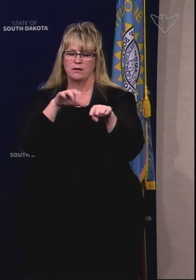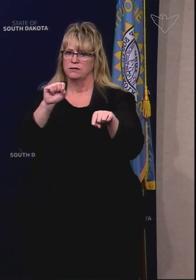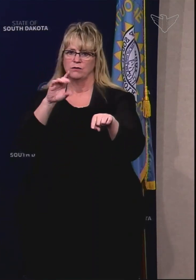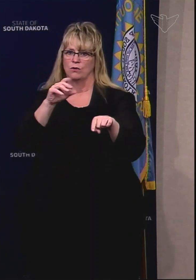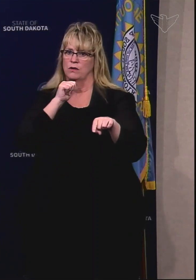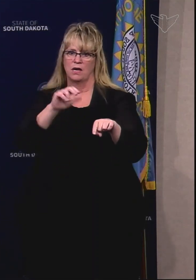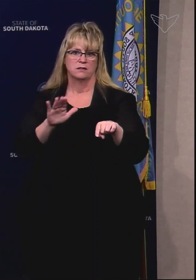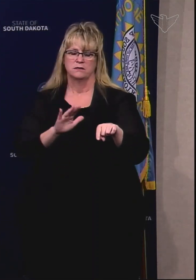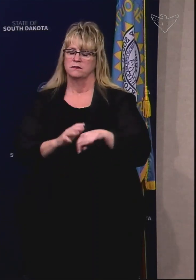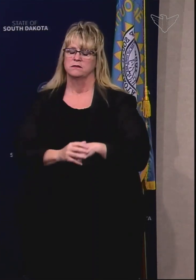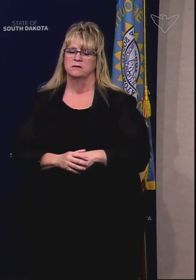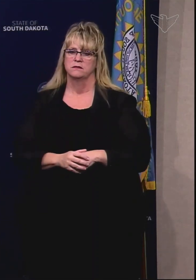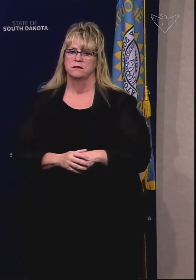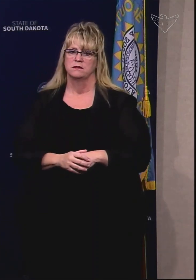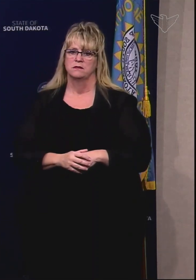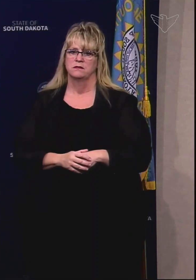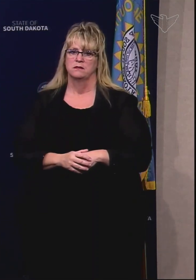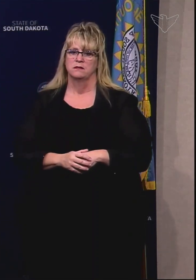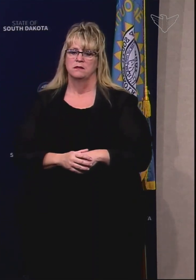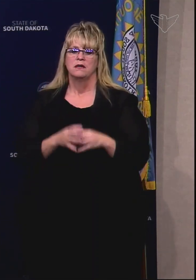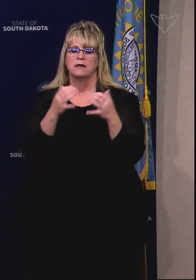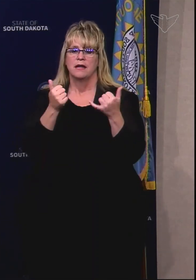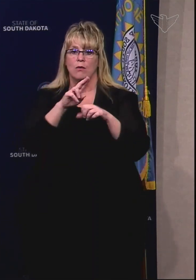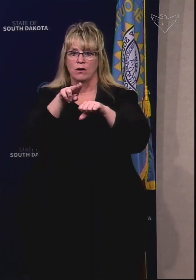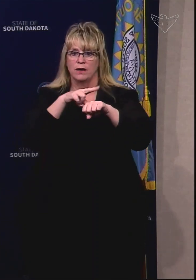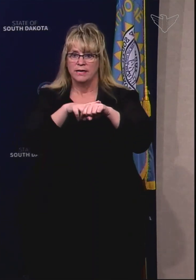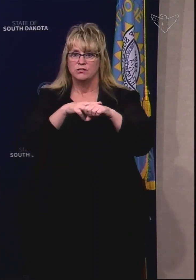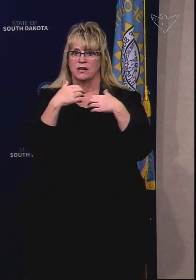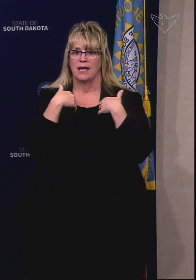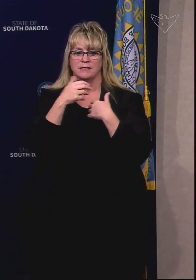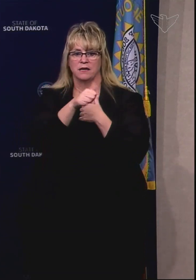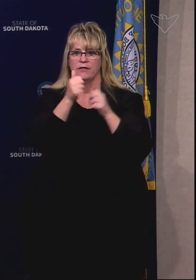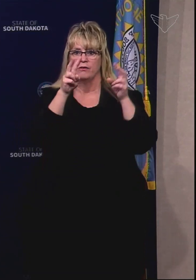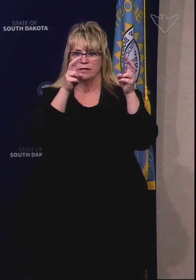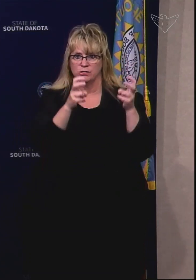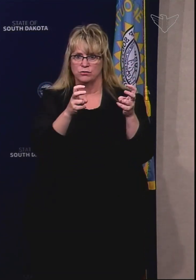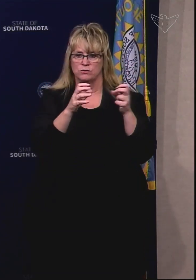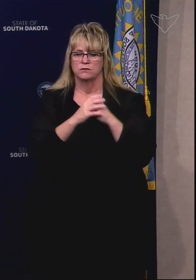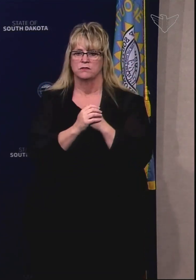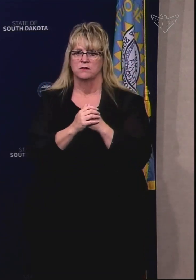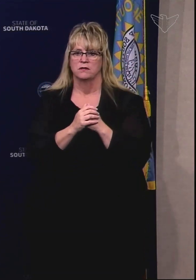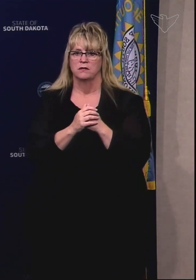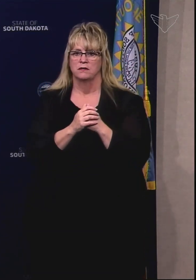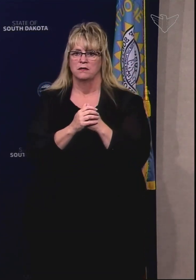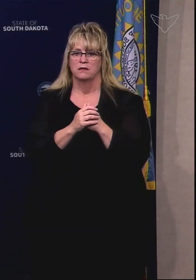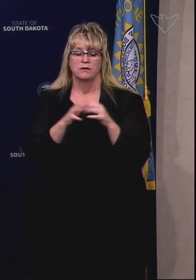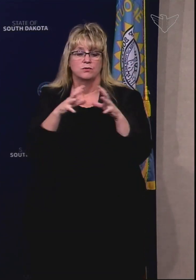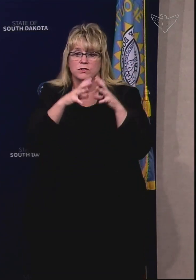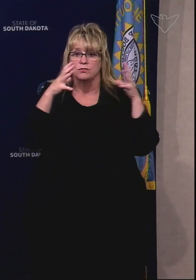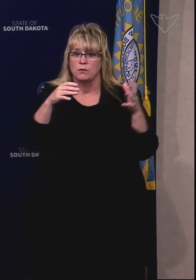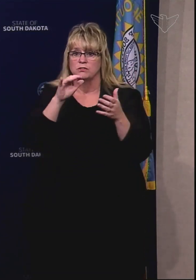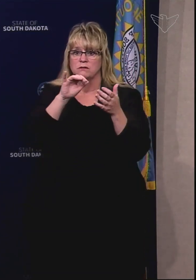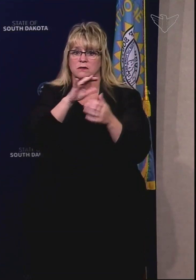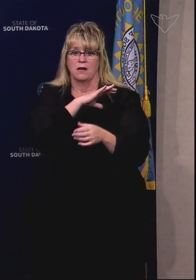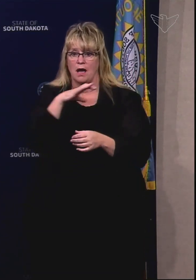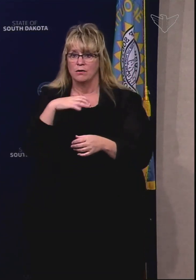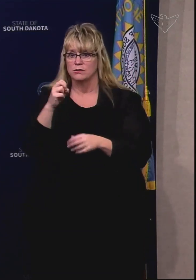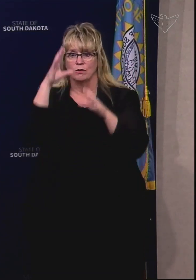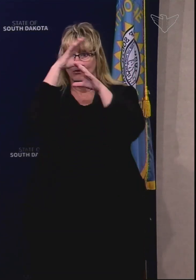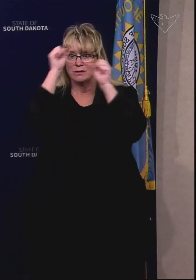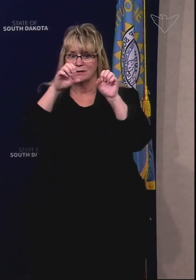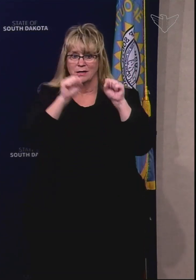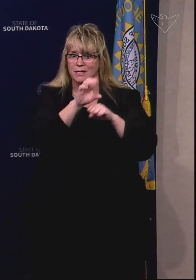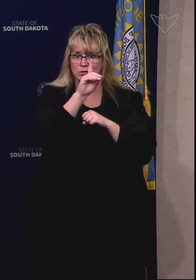Dakota. Now, our nation has several major issues to address. There's only so much that Congress or the president can